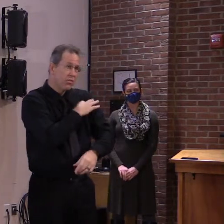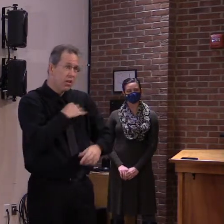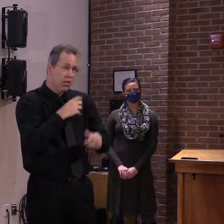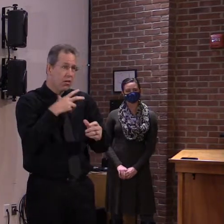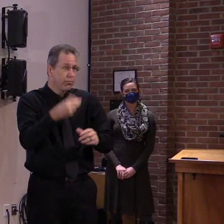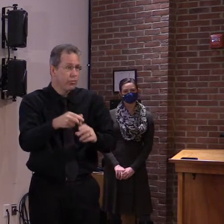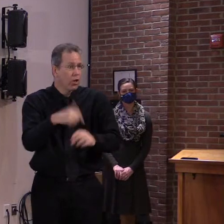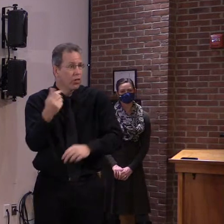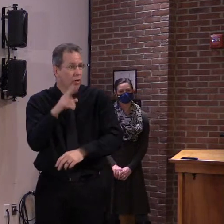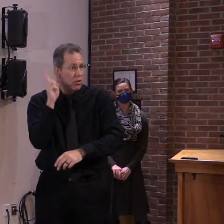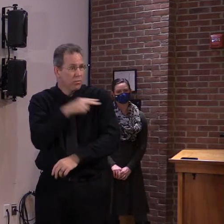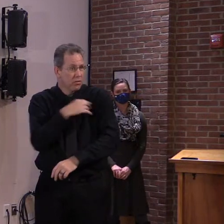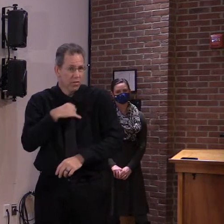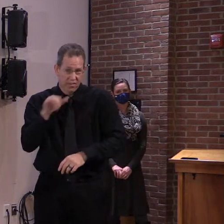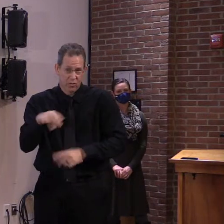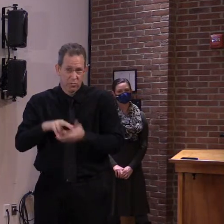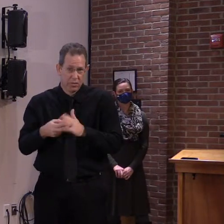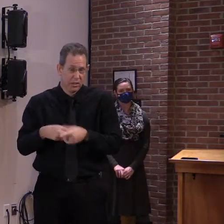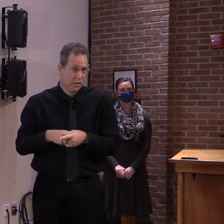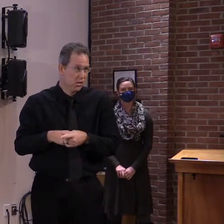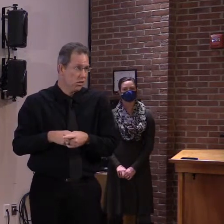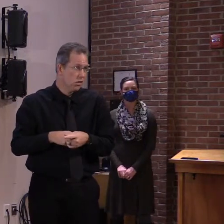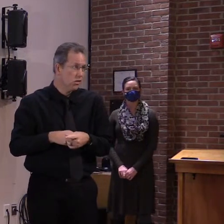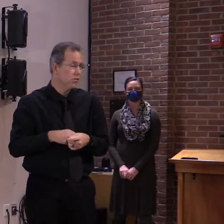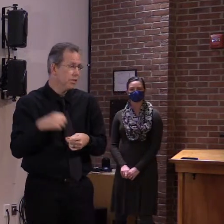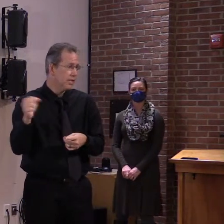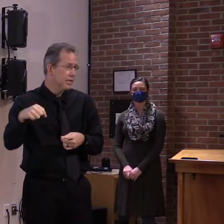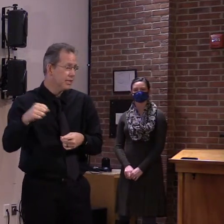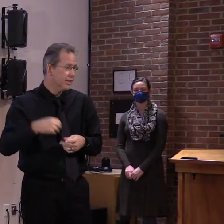to the phones, Joe, Barton Chronicle.